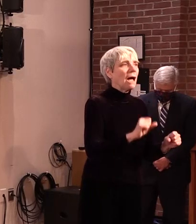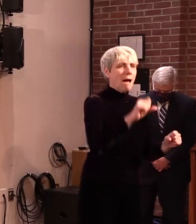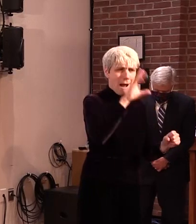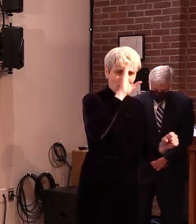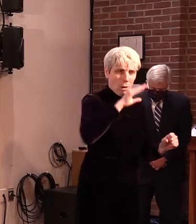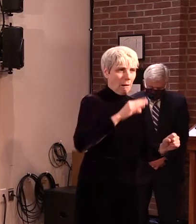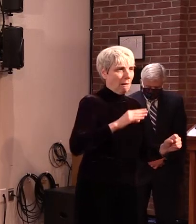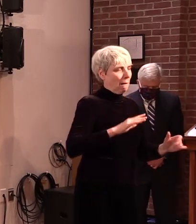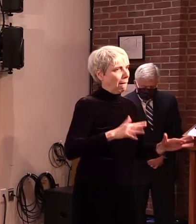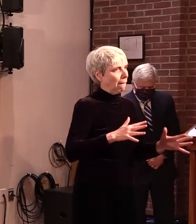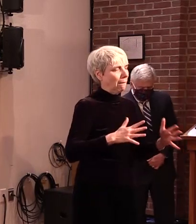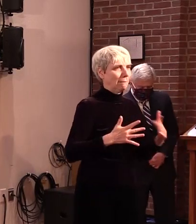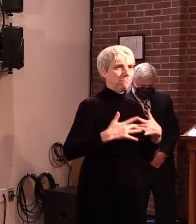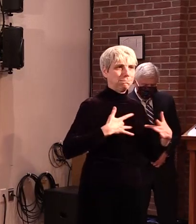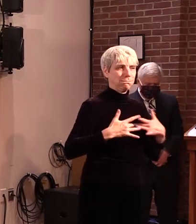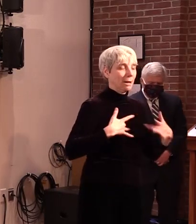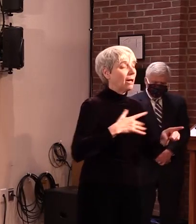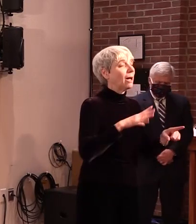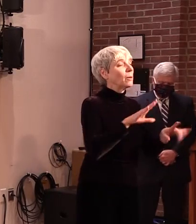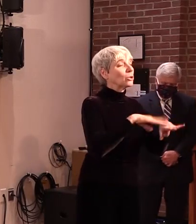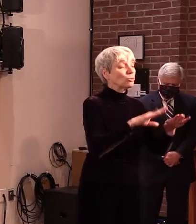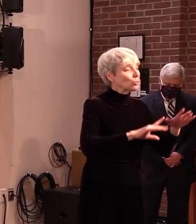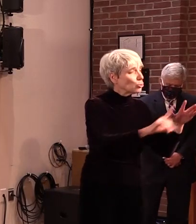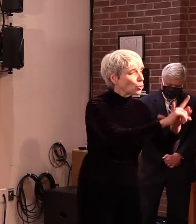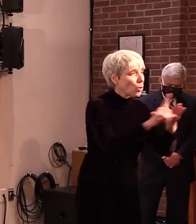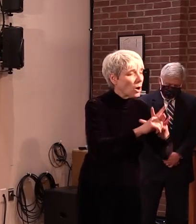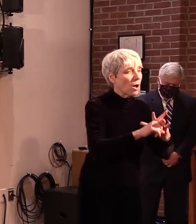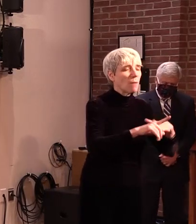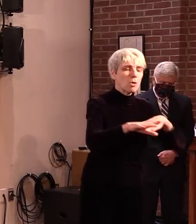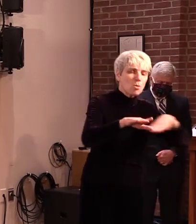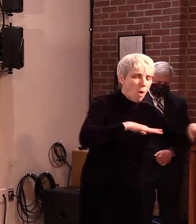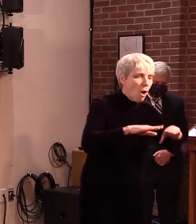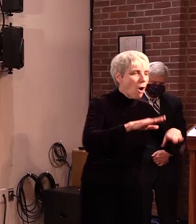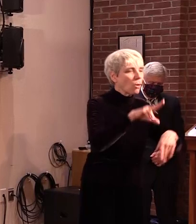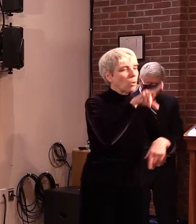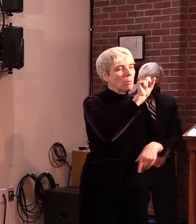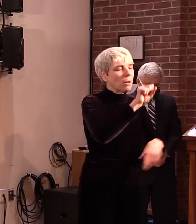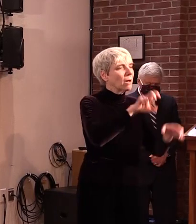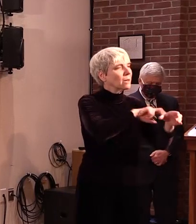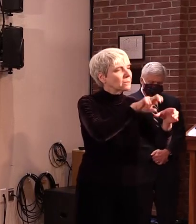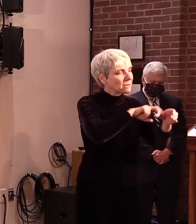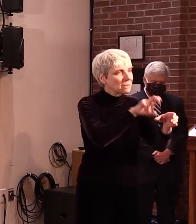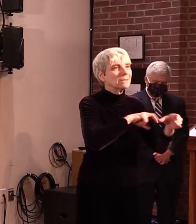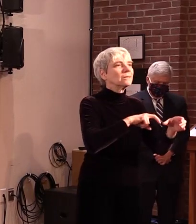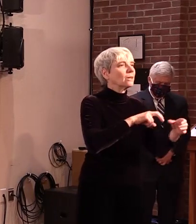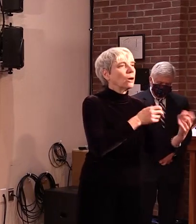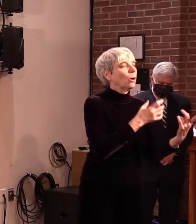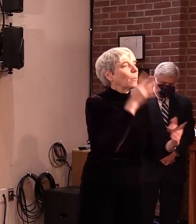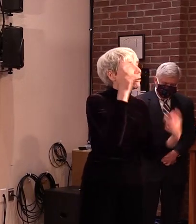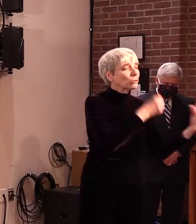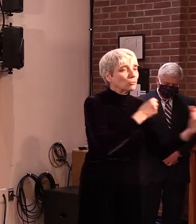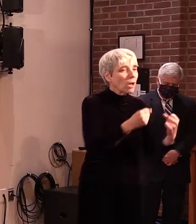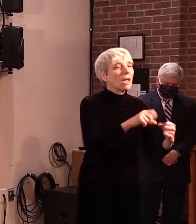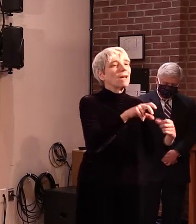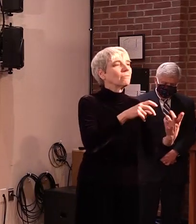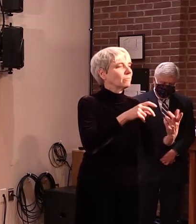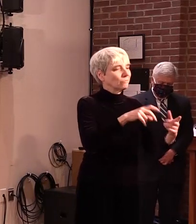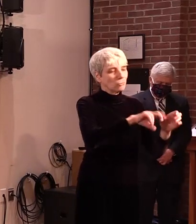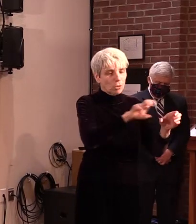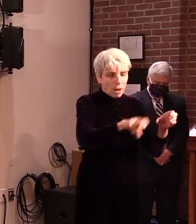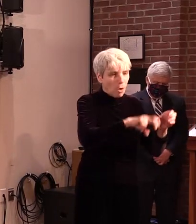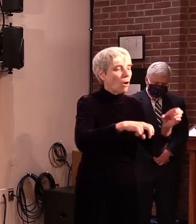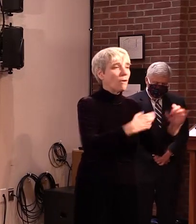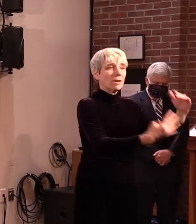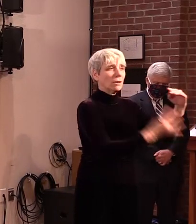children got off the bus, walked, or were dropped off. We worked as a full school community to make the smooth start to the year happen. Now